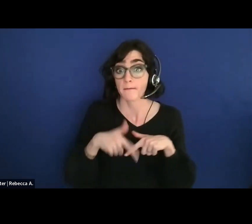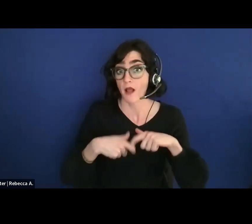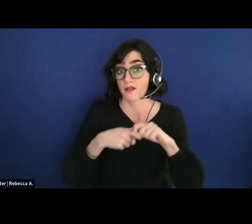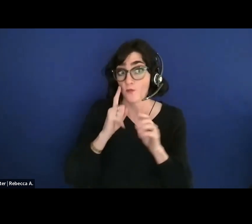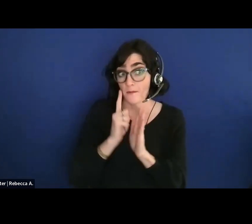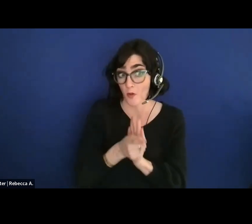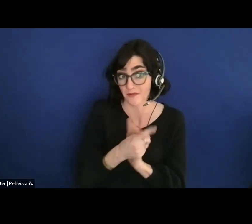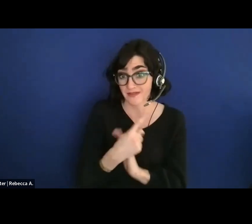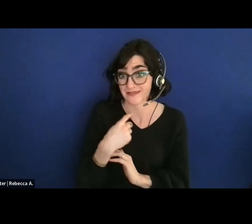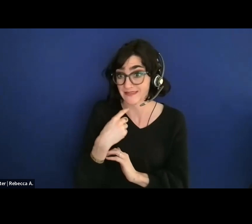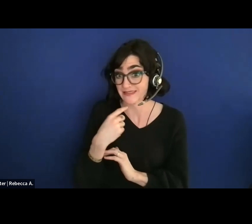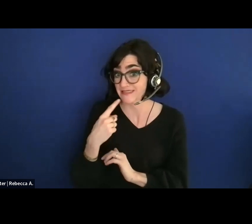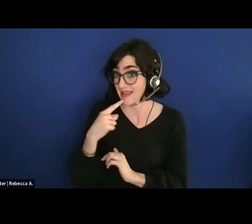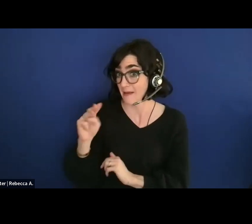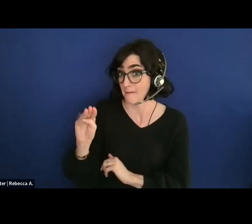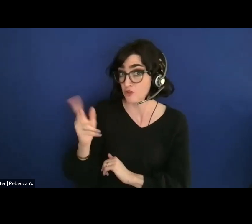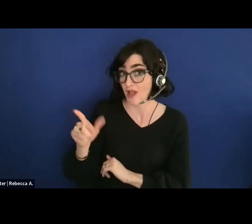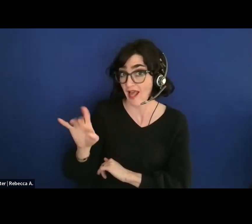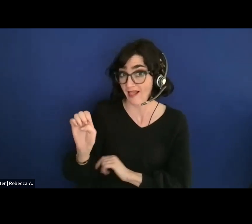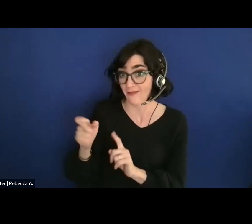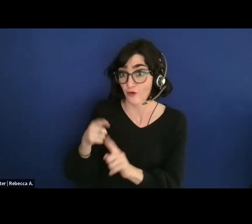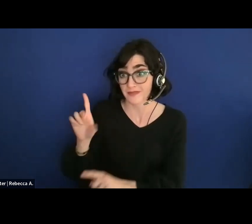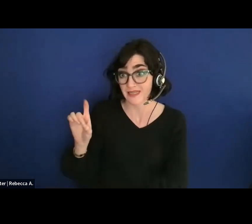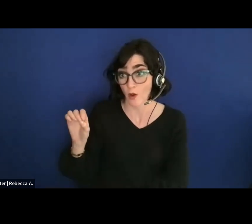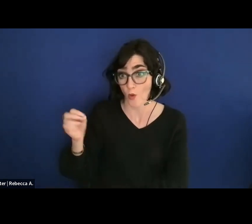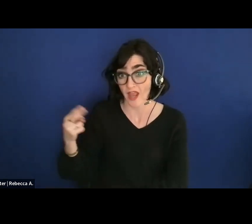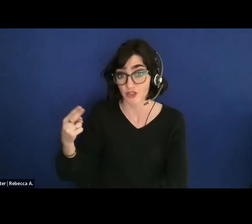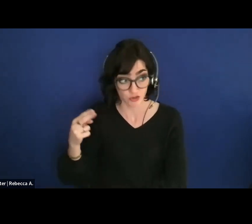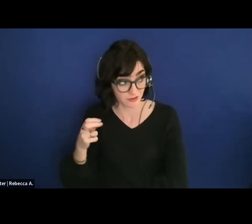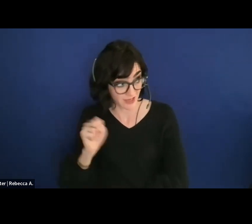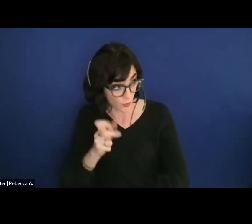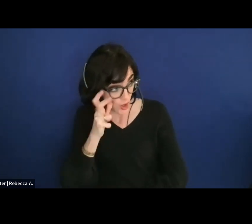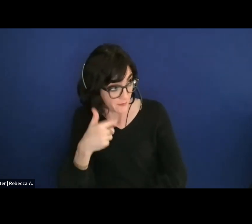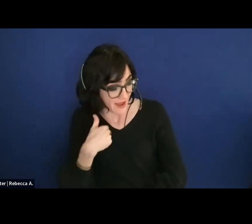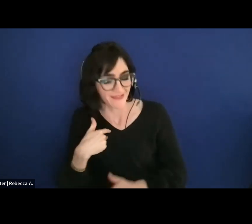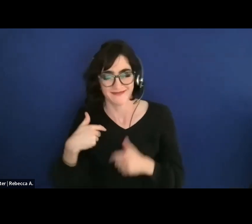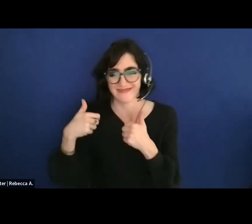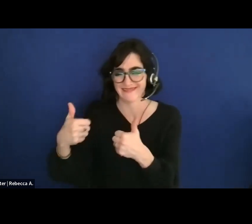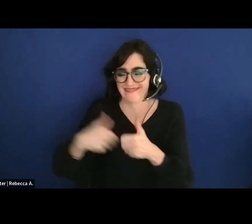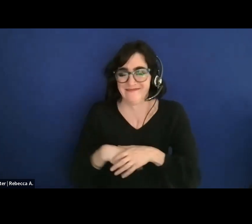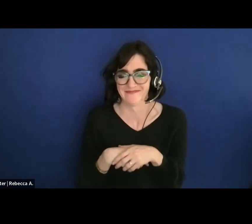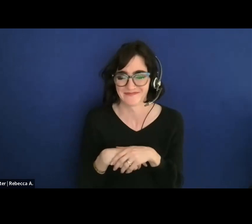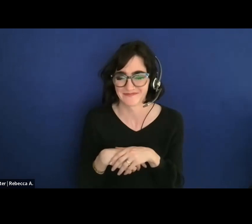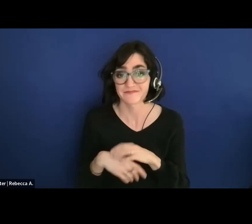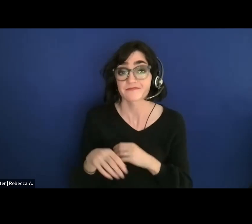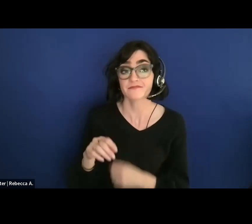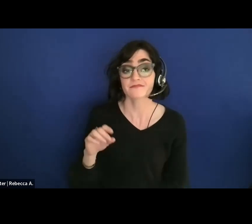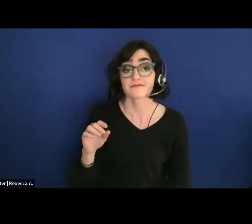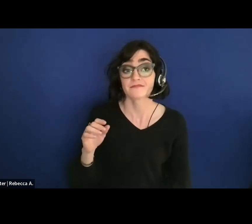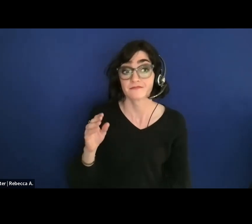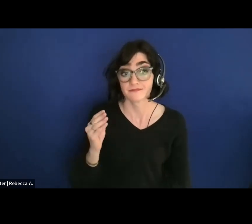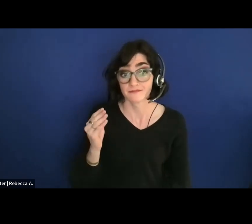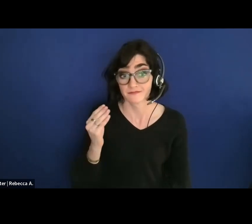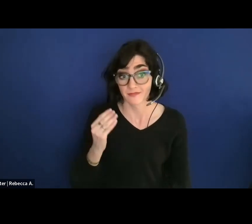Michelle from DOH. Yeah, can you hear me? Yeah. Yes. Can everybody hear me? Okay, great. So I just pulled into my driveway, so